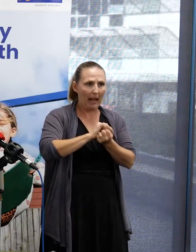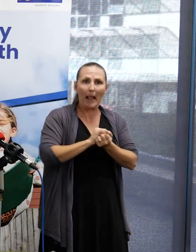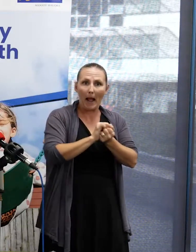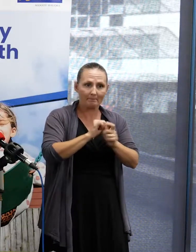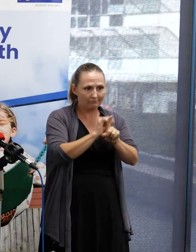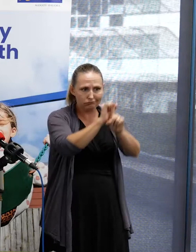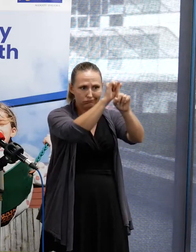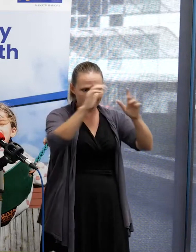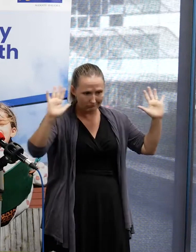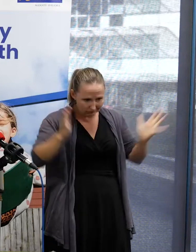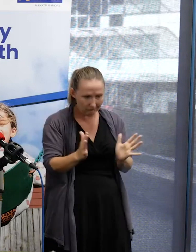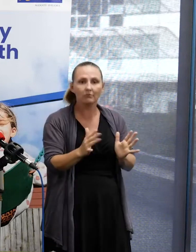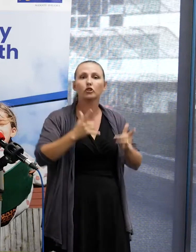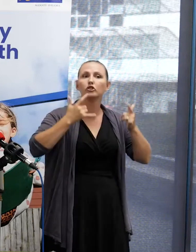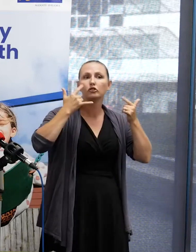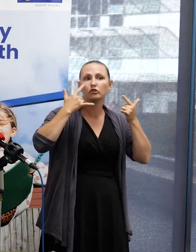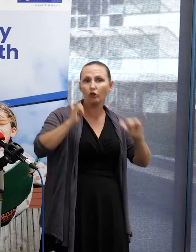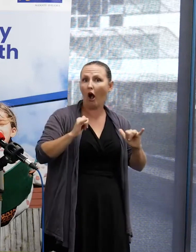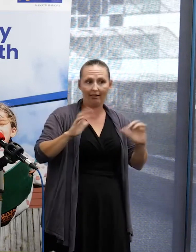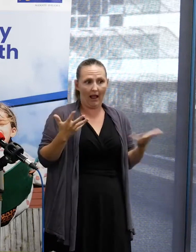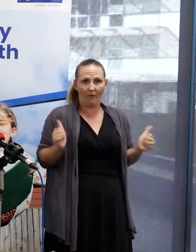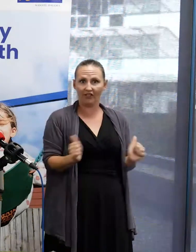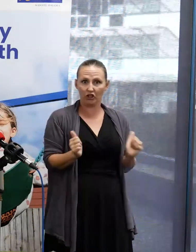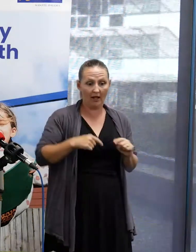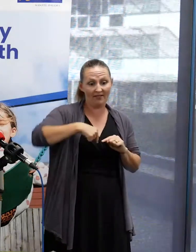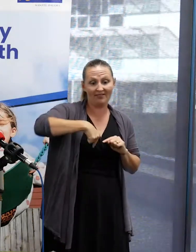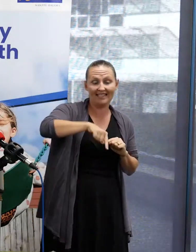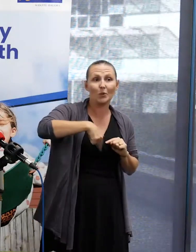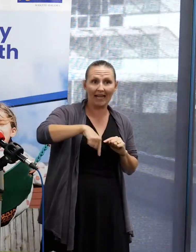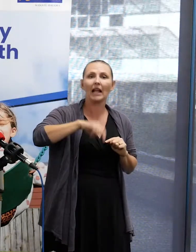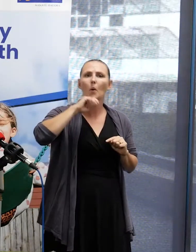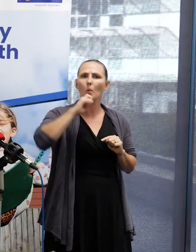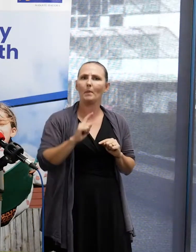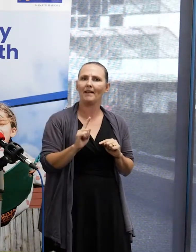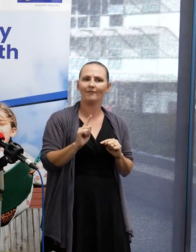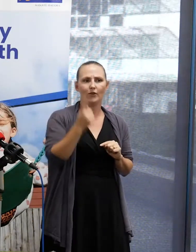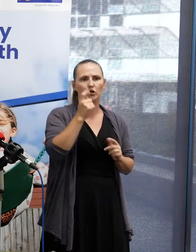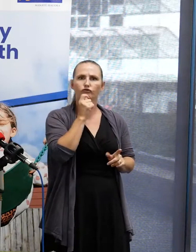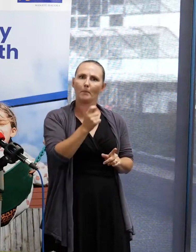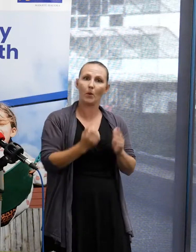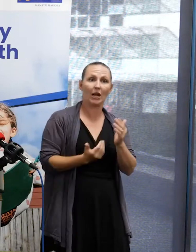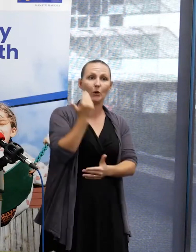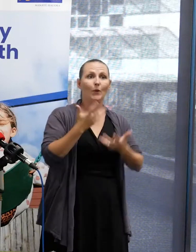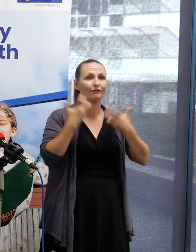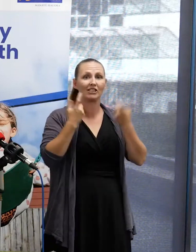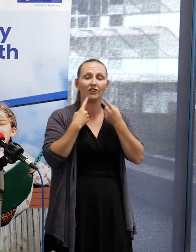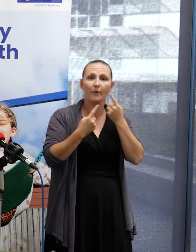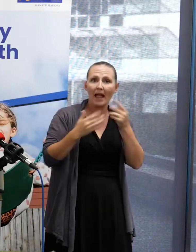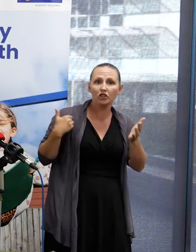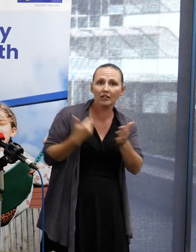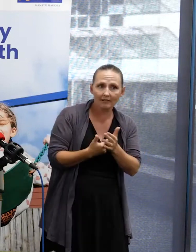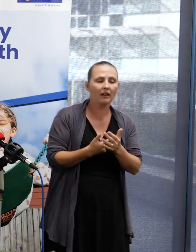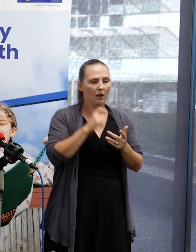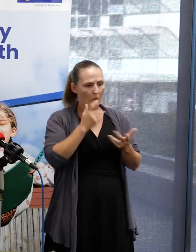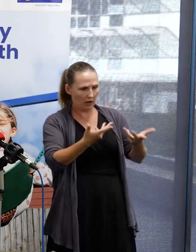was complete. And so we're waiting on this week the first of the new reports to give us a better indication about the accuracy of our